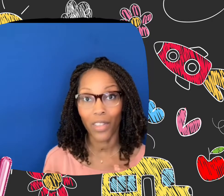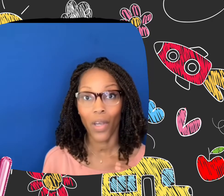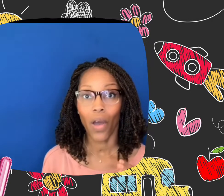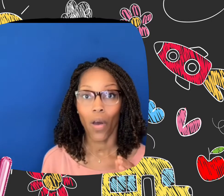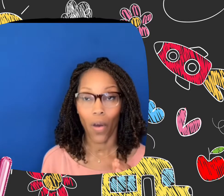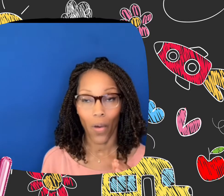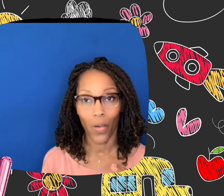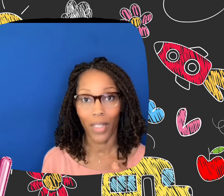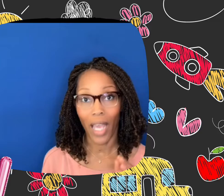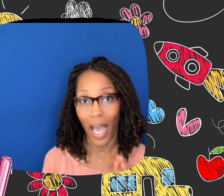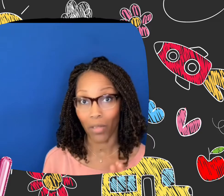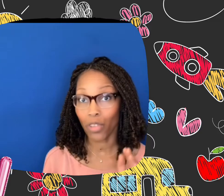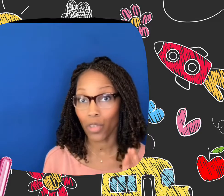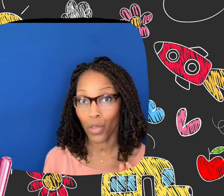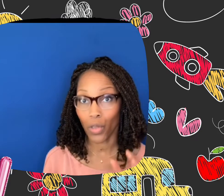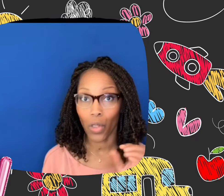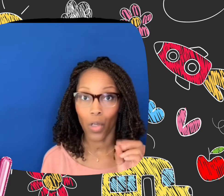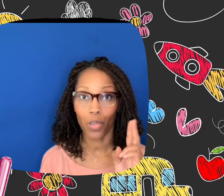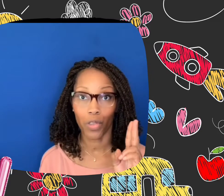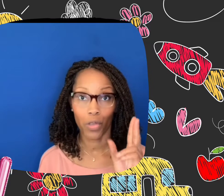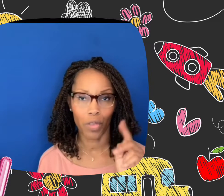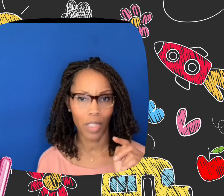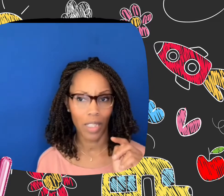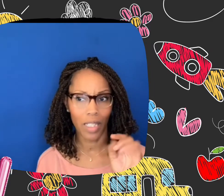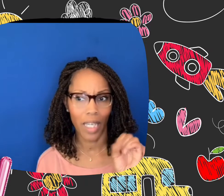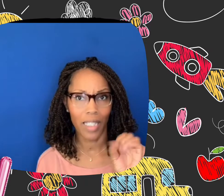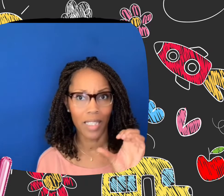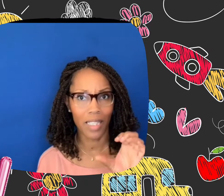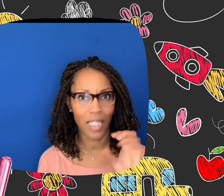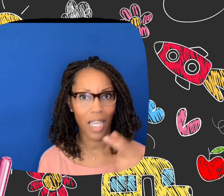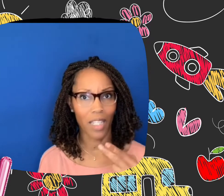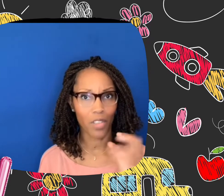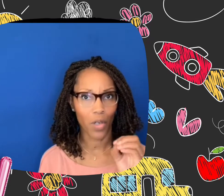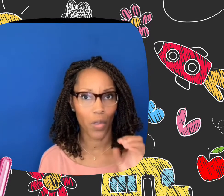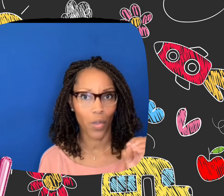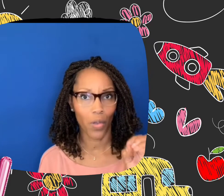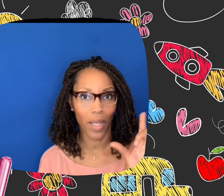teach on Outschool,